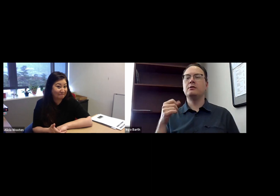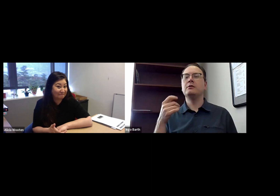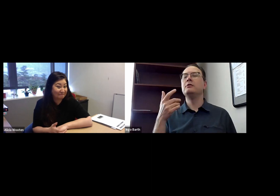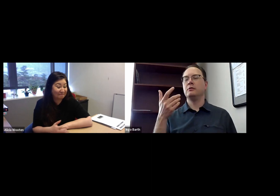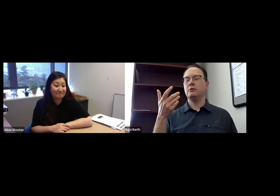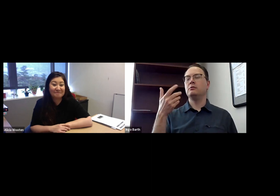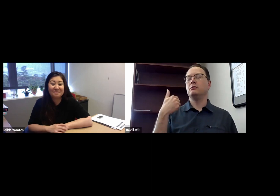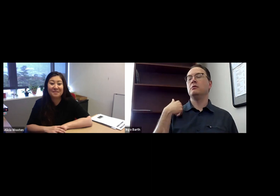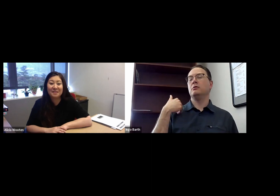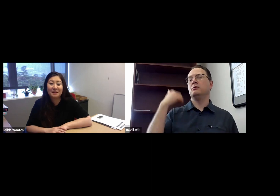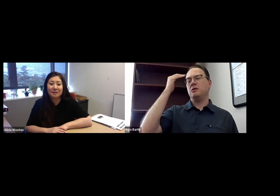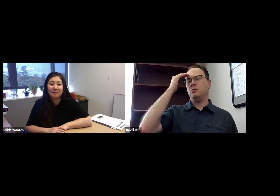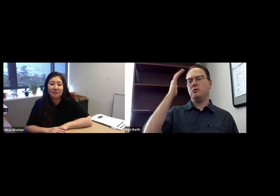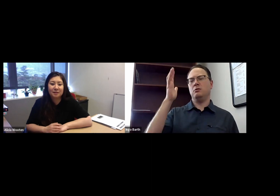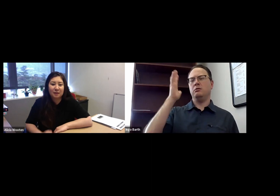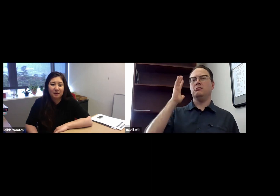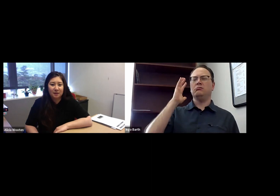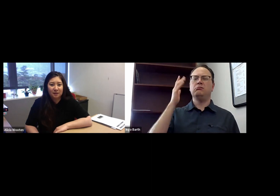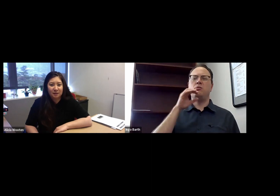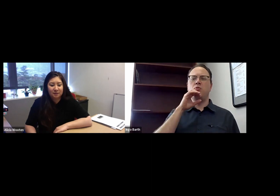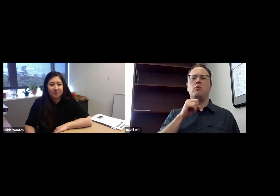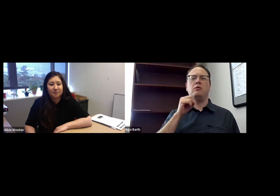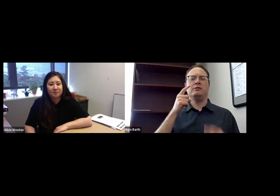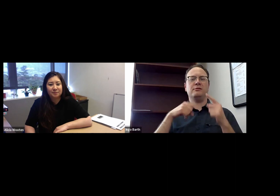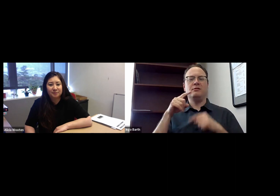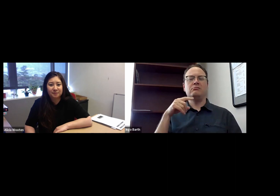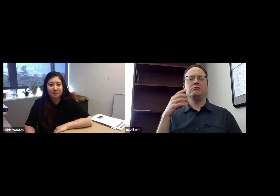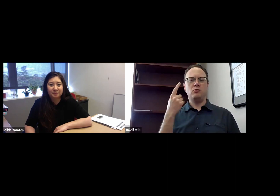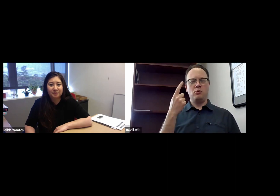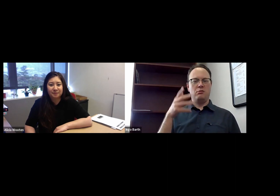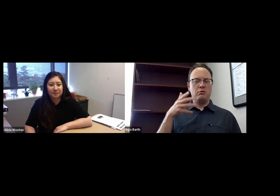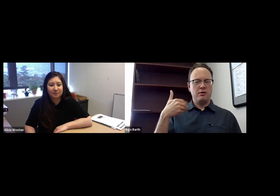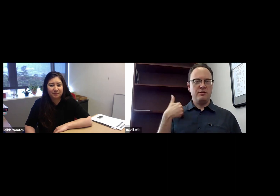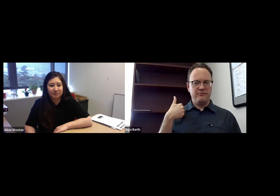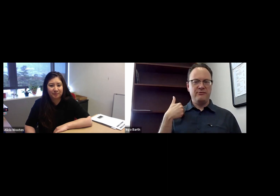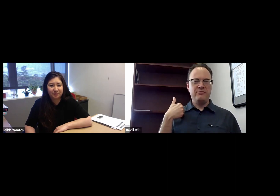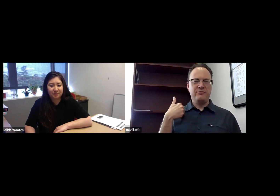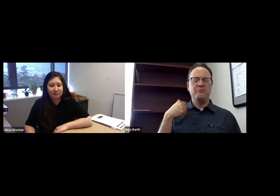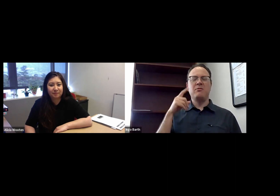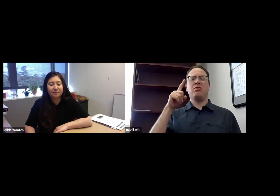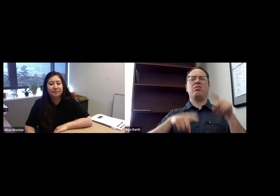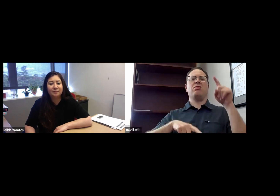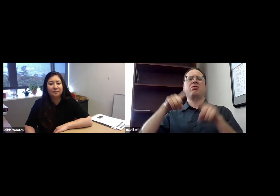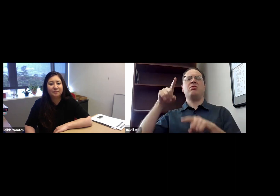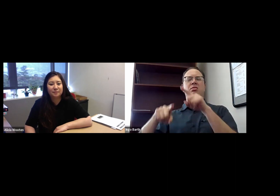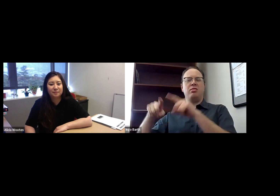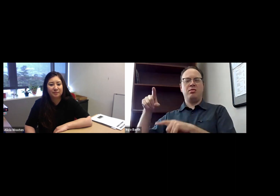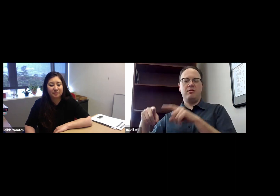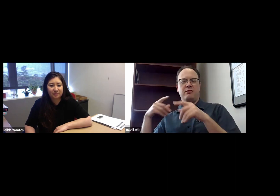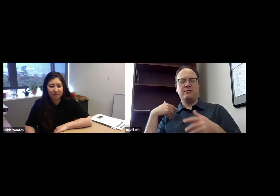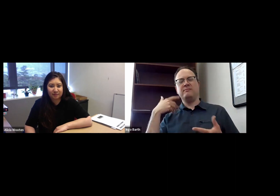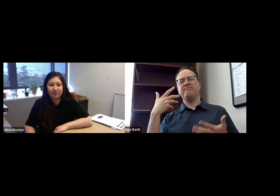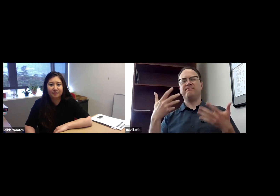Someone asked if you can sign the planets one-handed. And I know that one of the